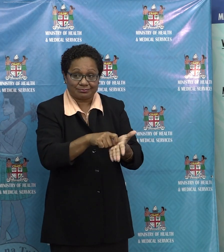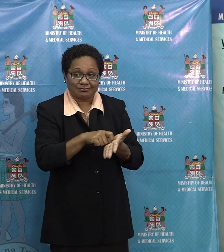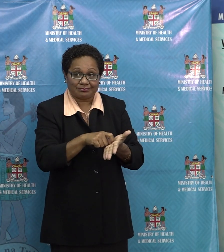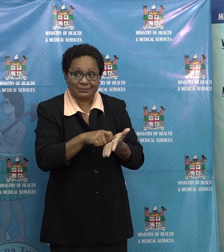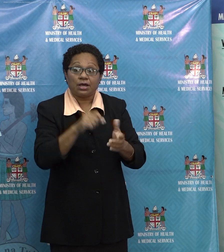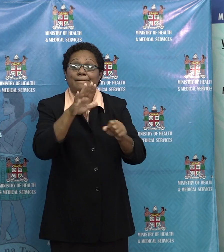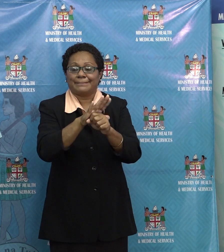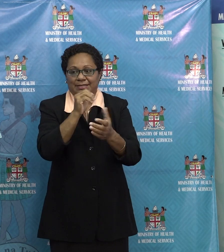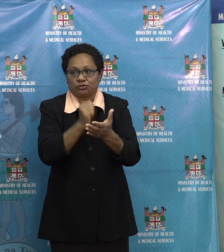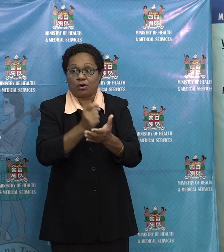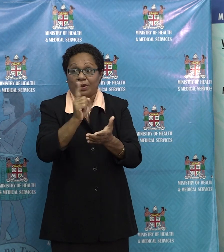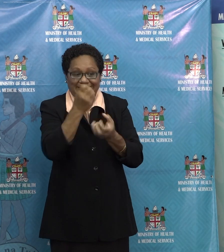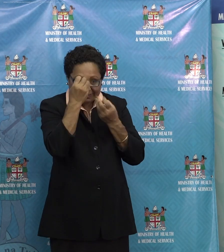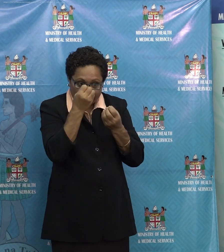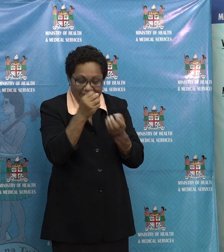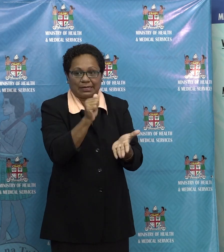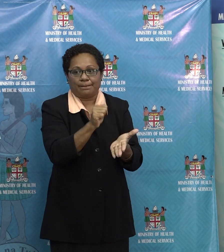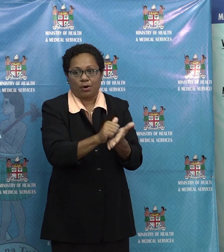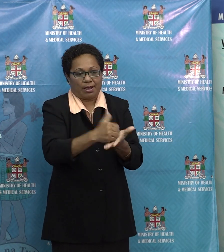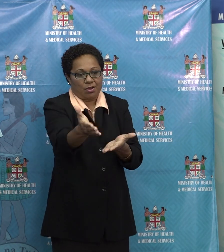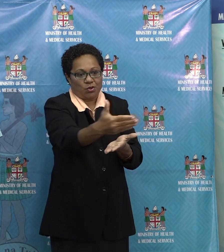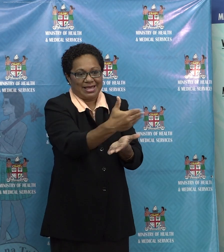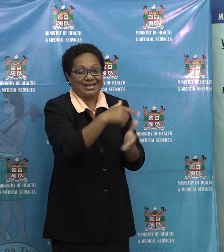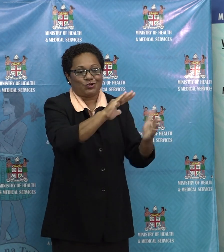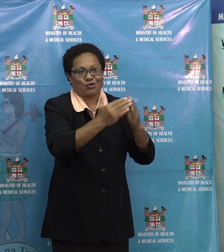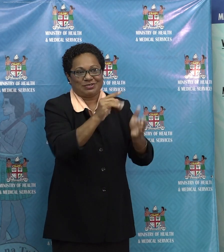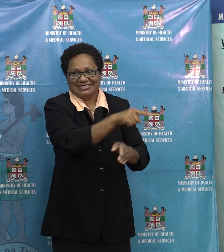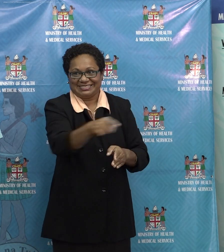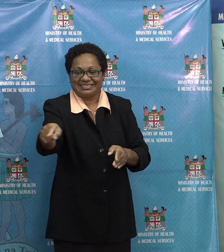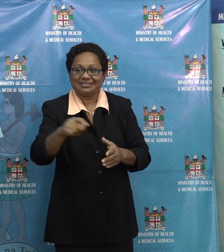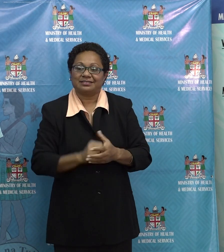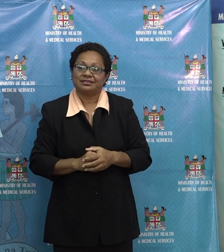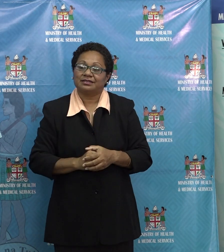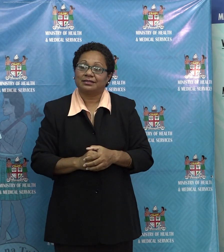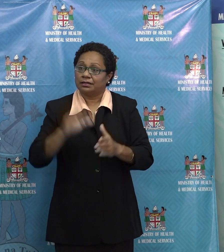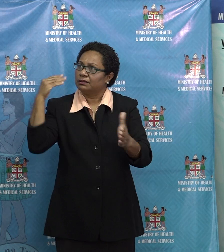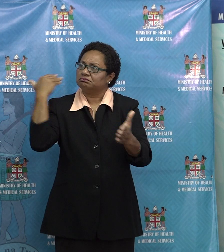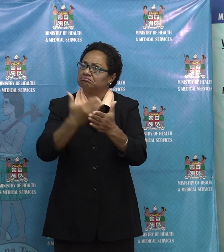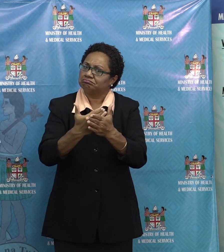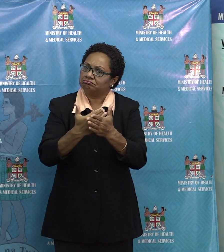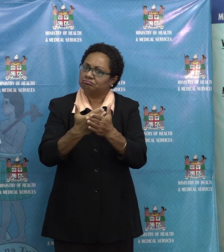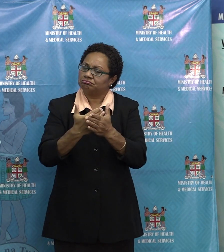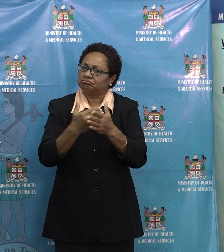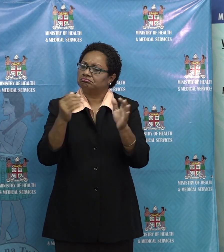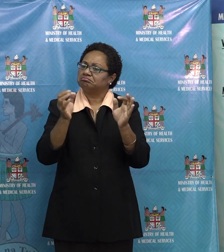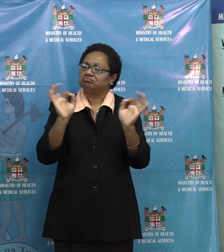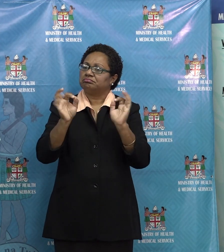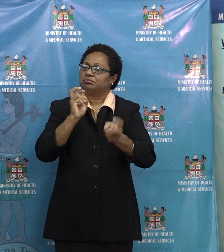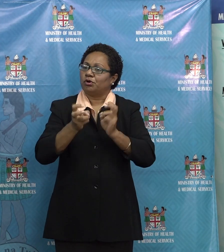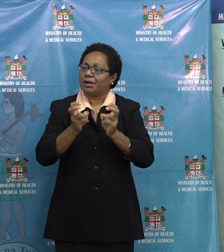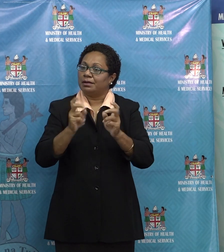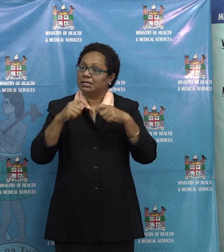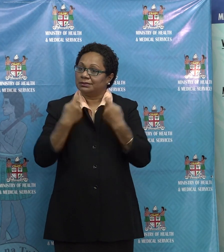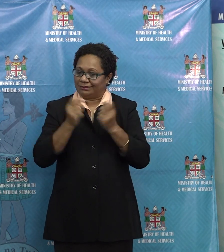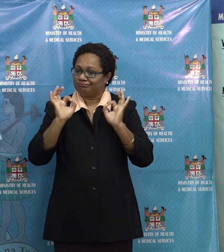our records up to date. So far we have not received any reports, any issues with the screening